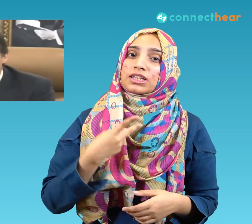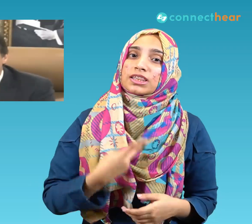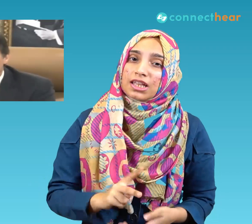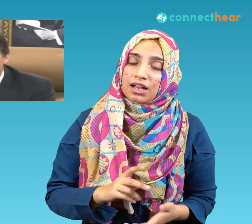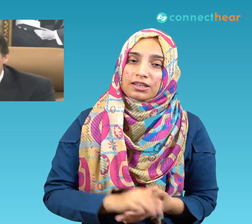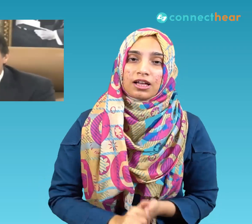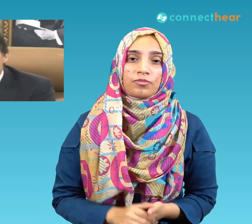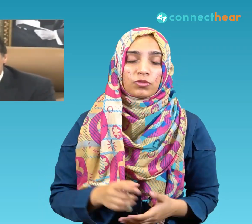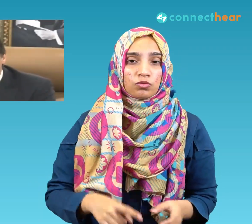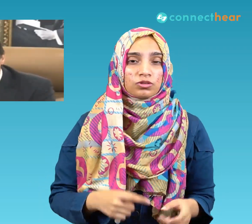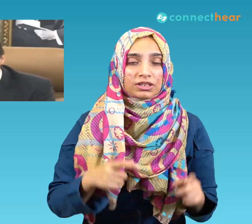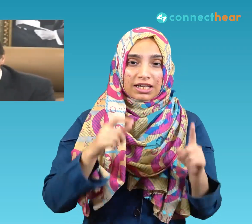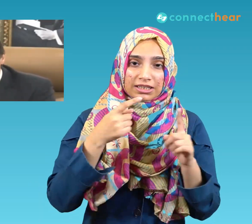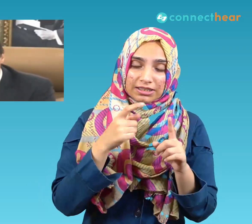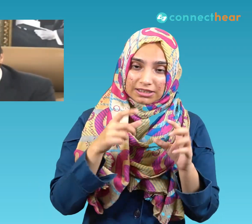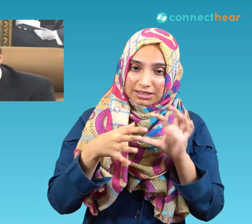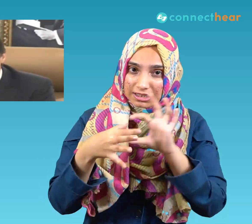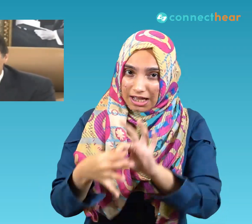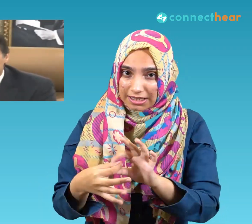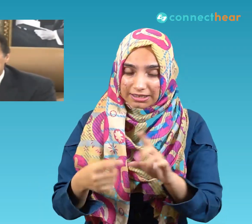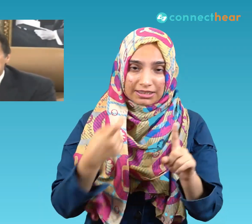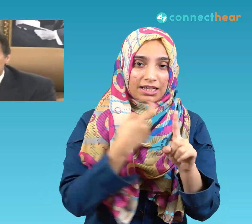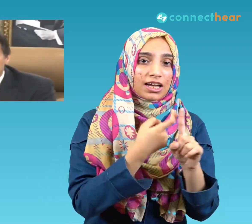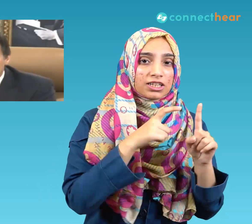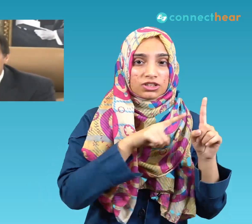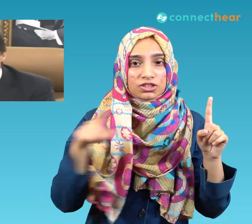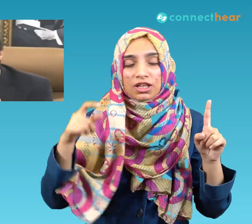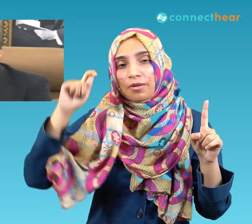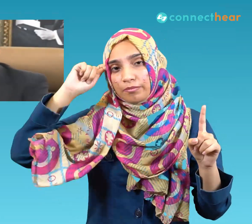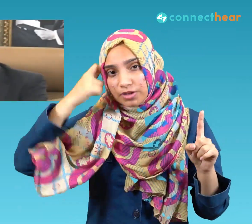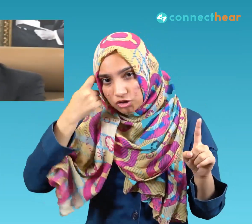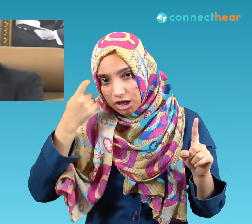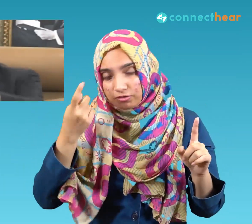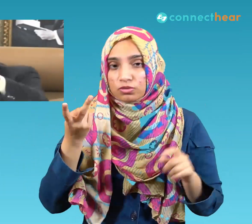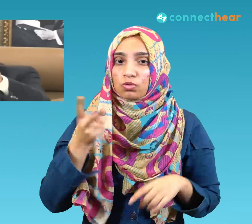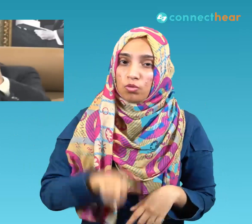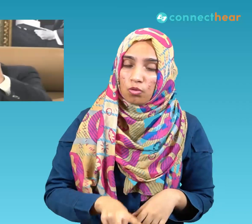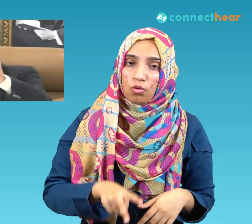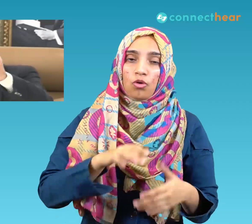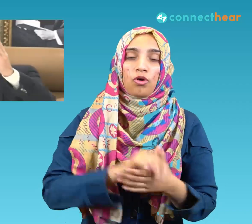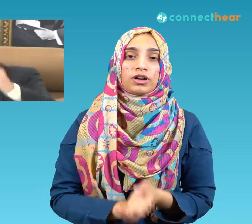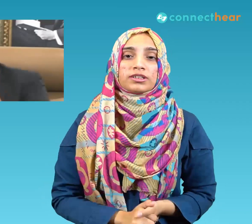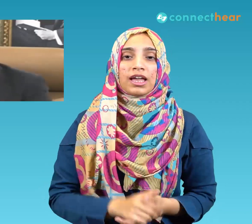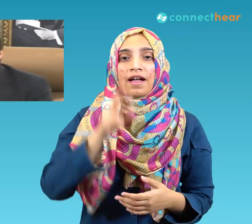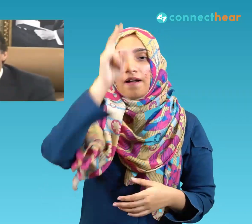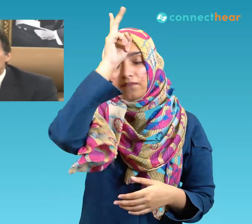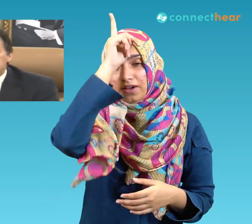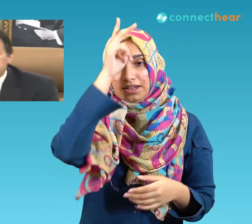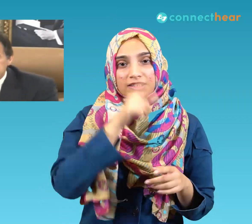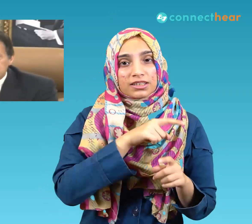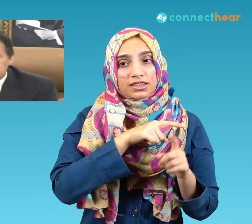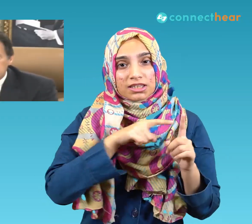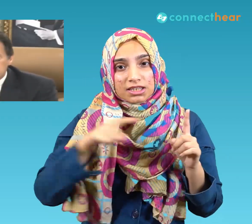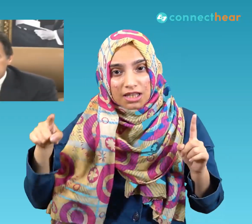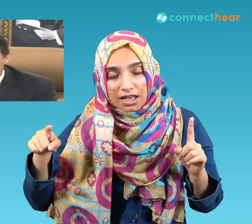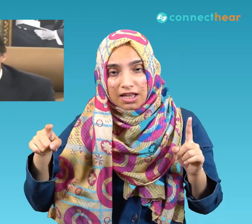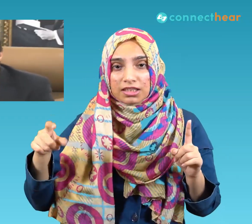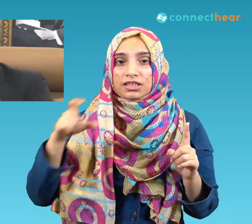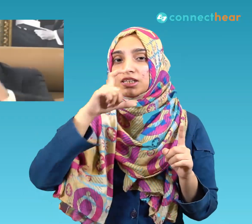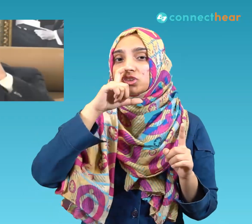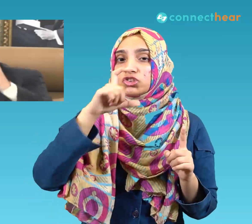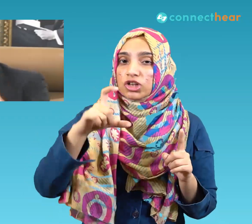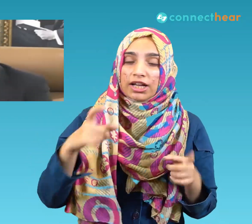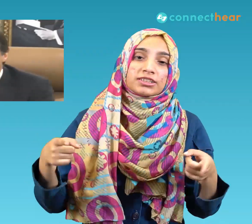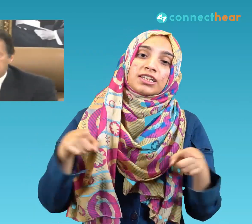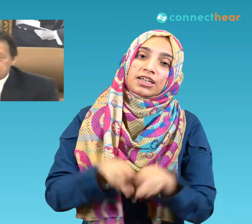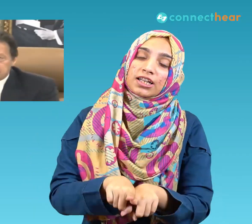up to Peshawar. And the next phase, we want to connect it right through Afghanistan to Uzbekistan. So it will